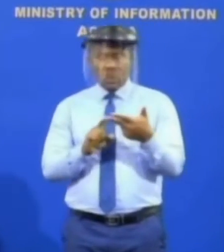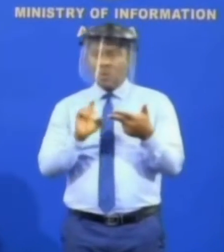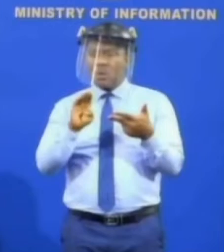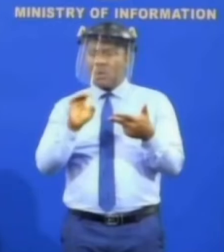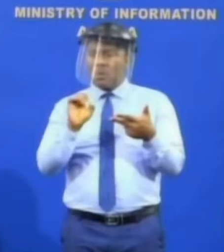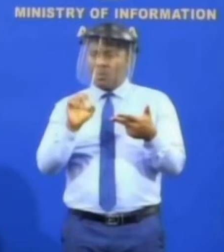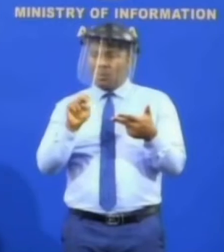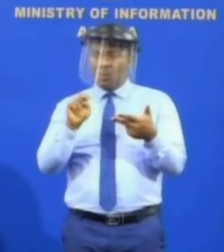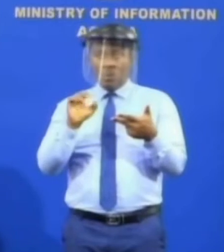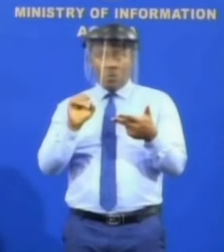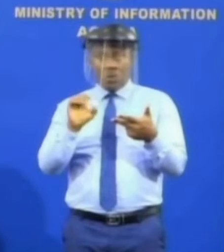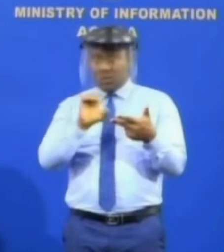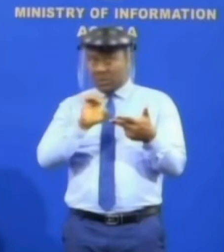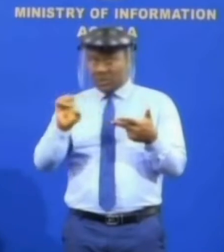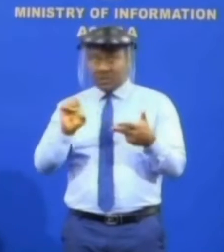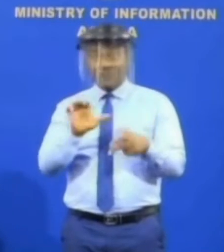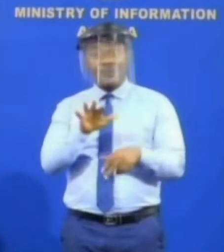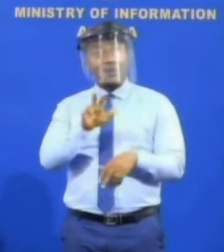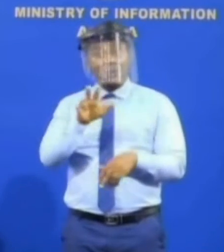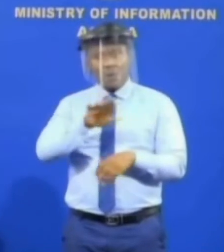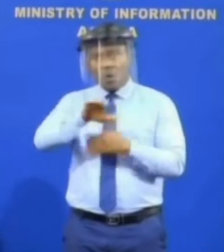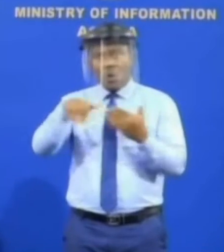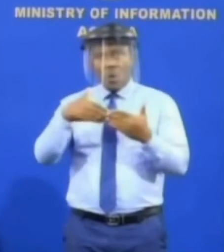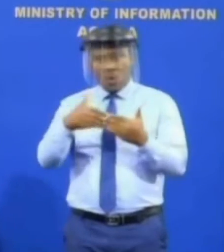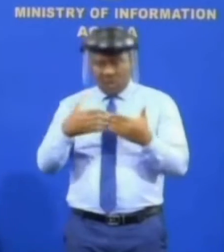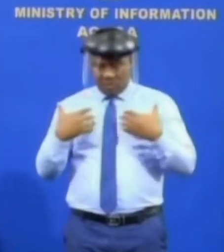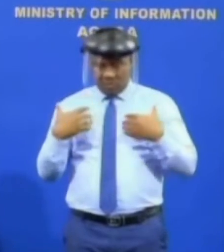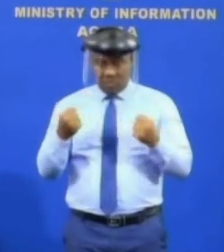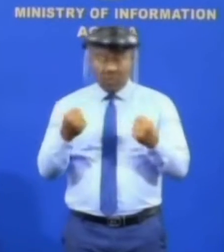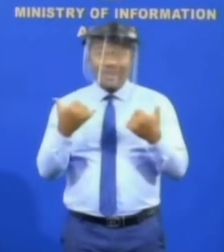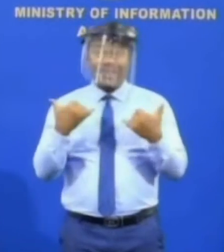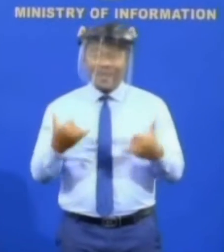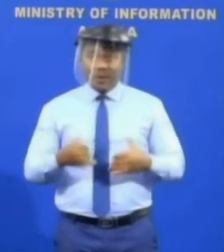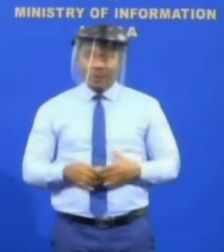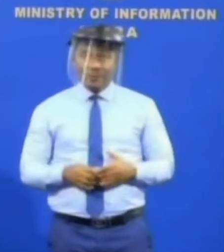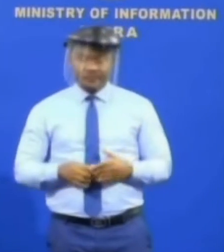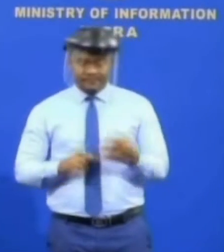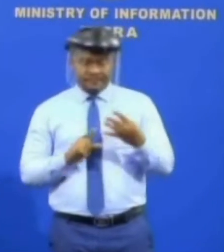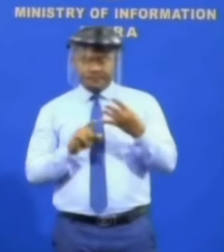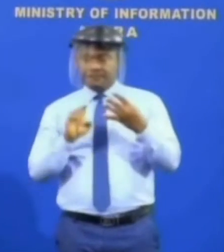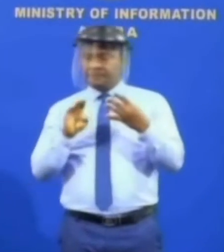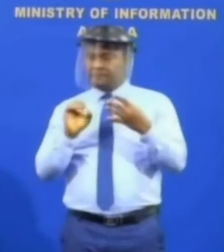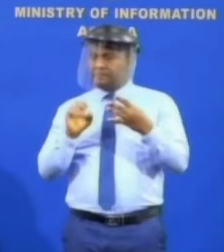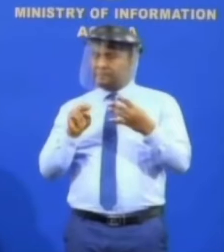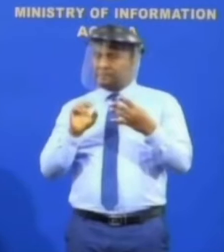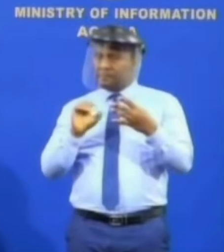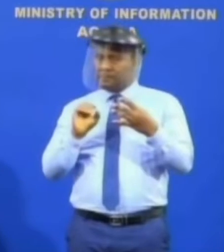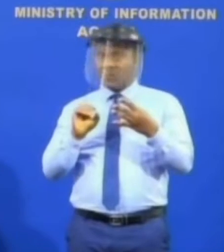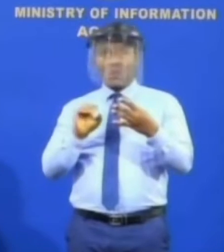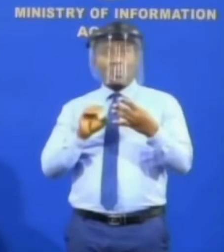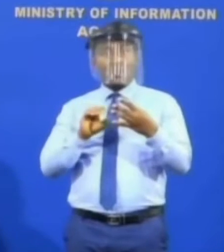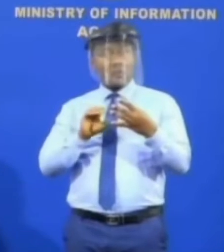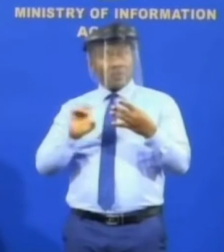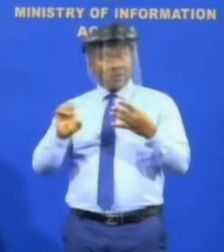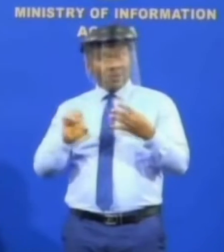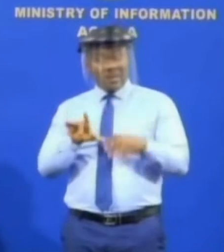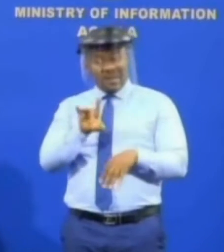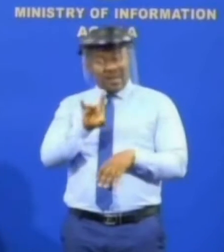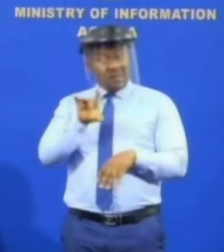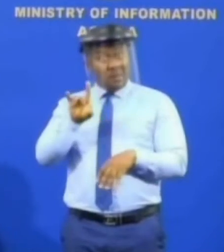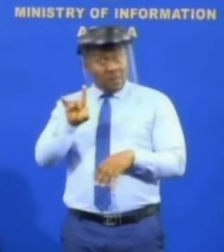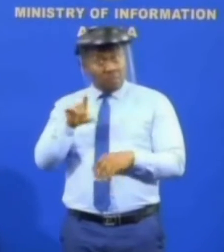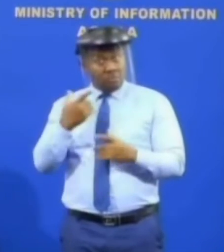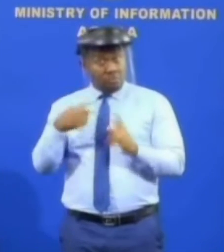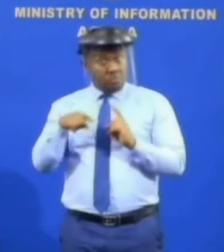53. They have all recovered, and so they don't have any active case. Kuno East has reported 88 health workers who are